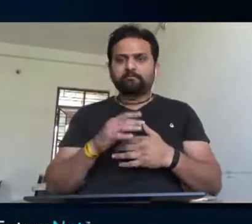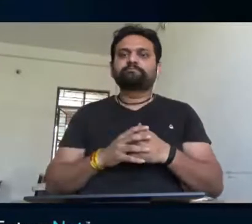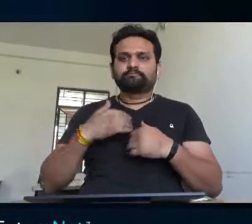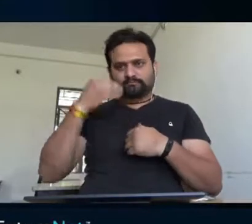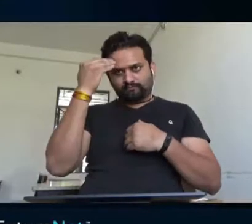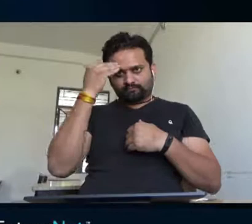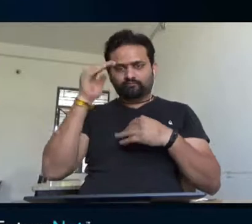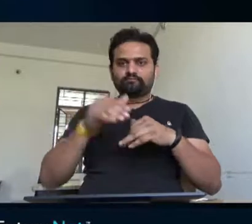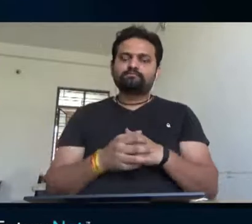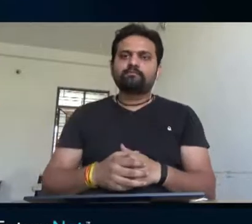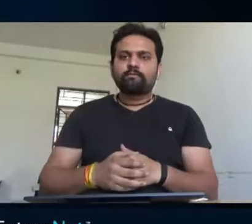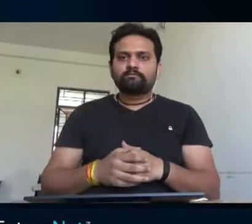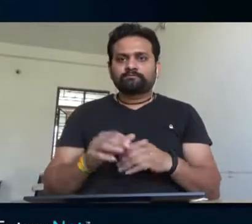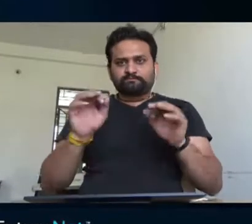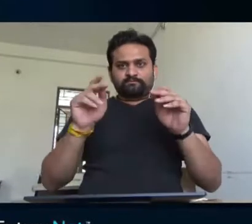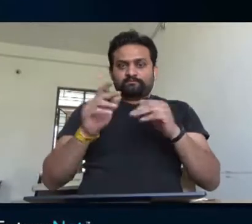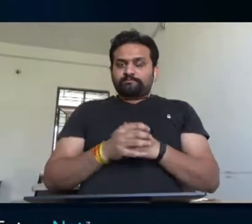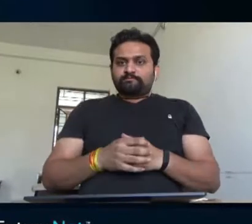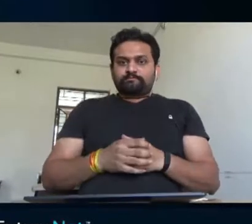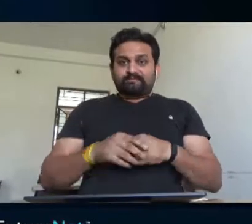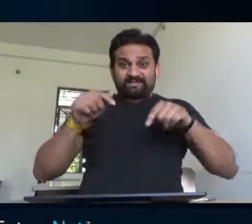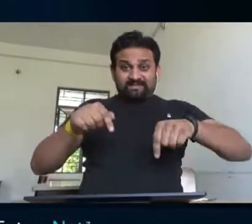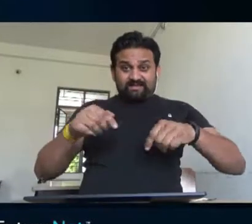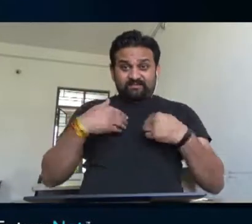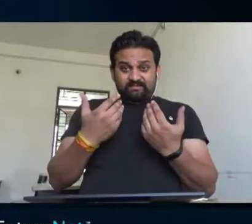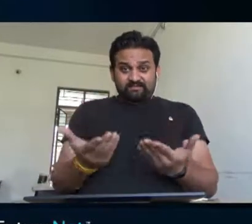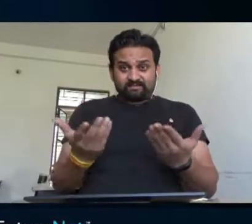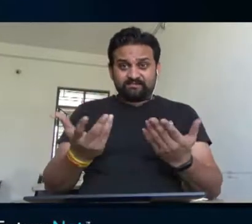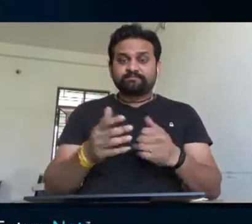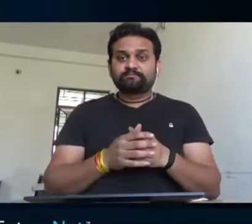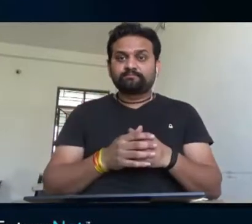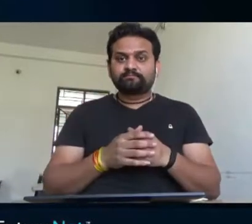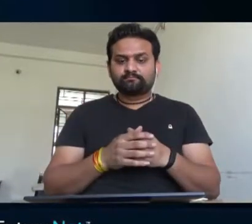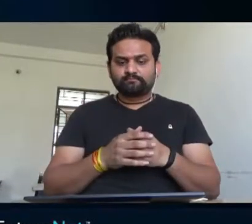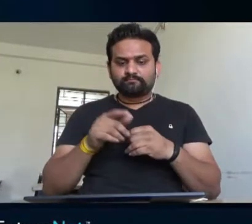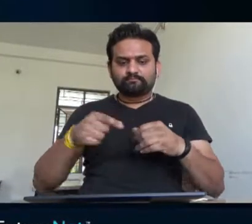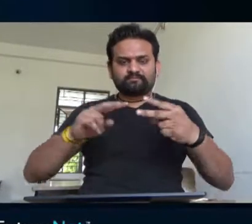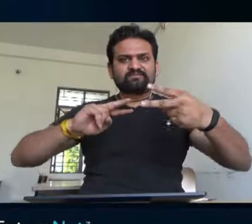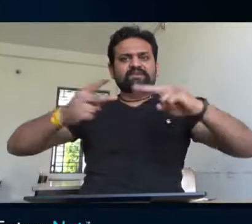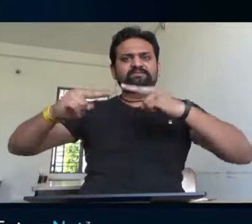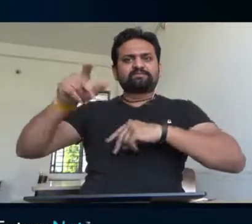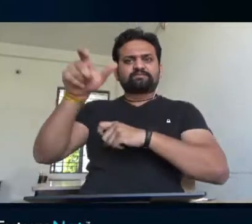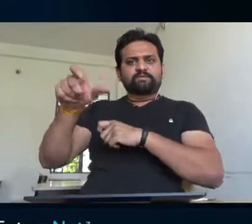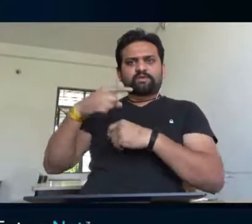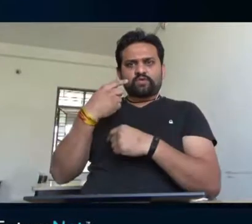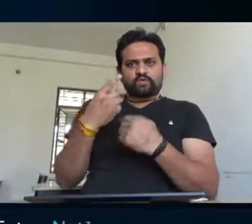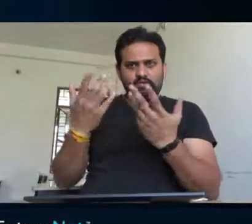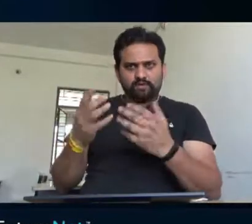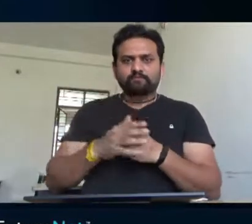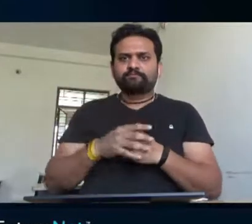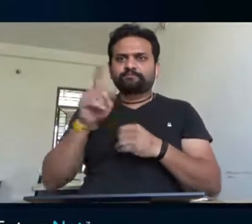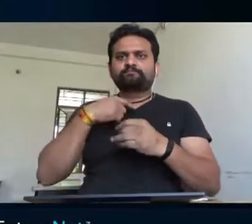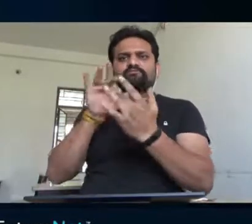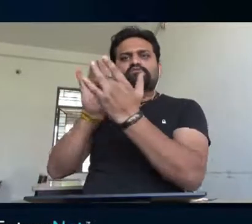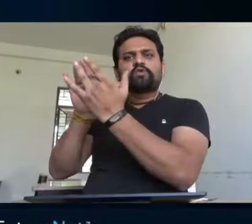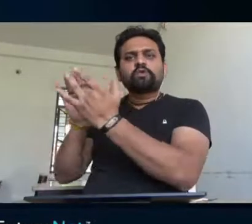our points for now. So we are now at the first exchangers. And I am in